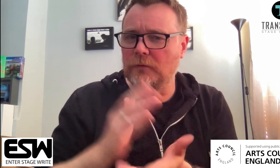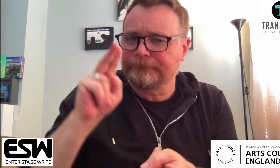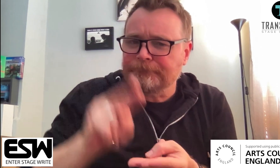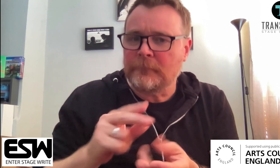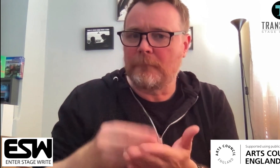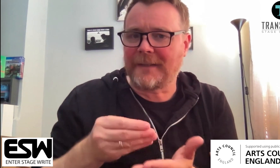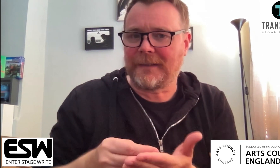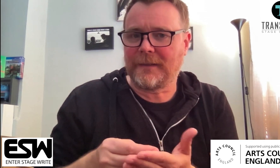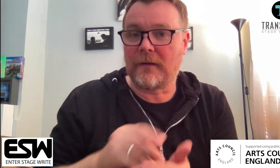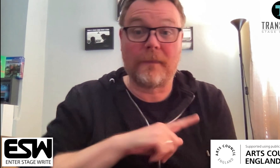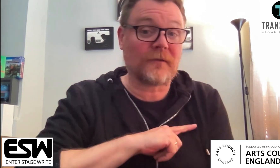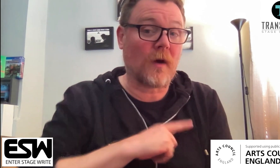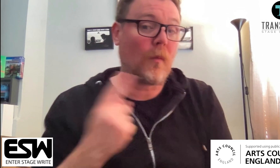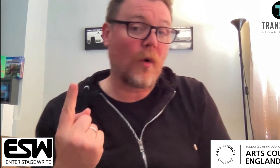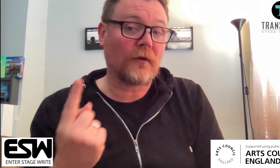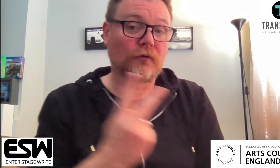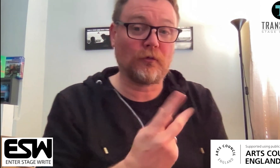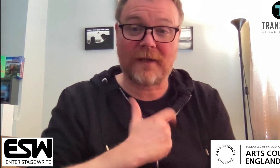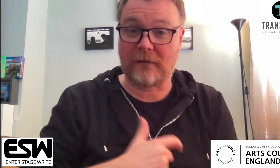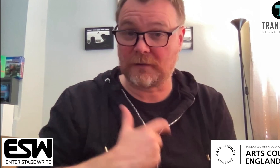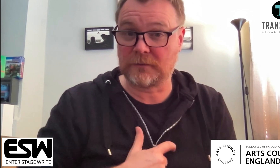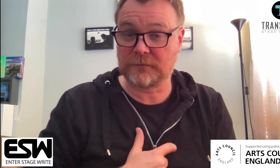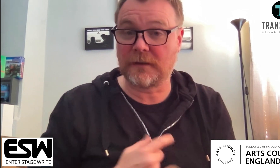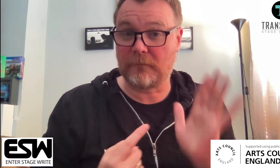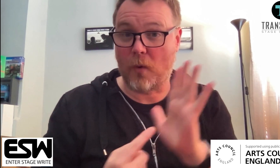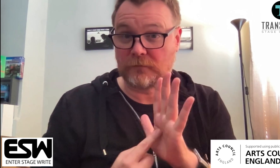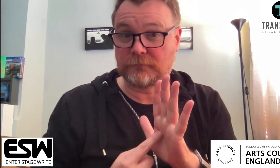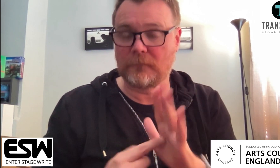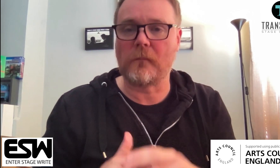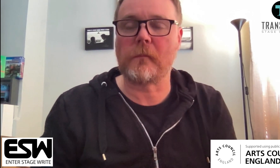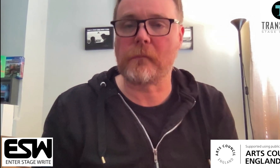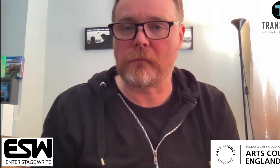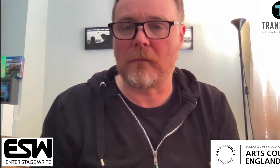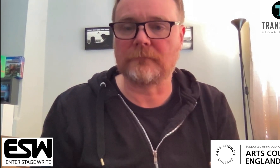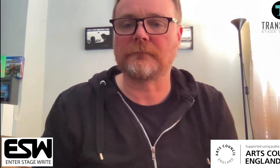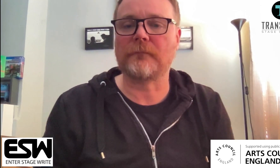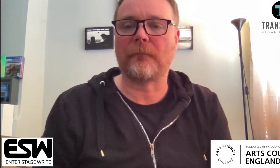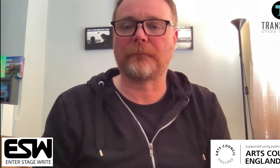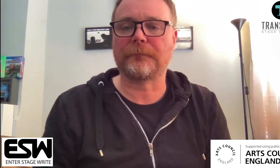your script. So one or two characters makes it more economical to film. You must think about